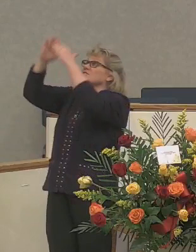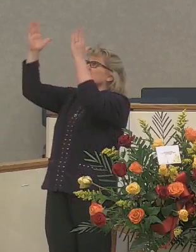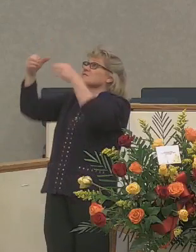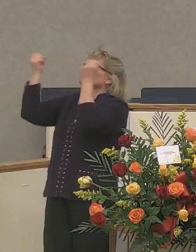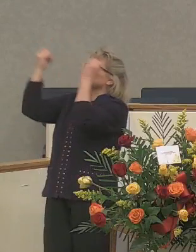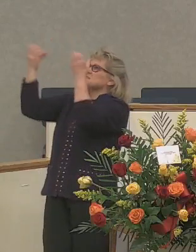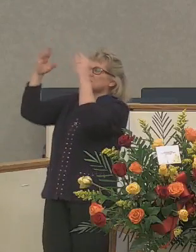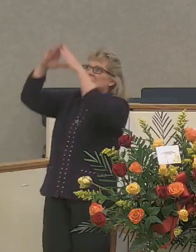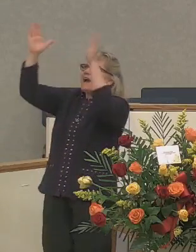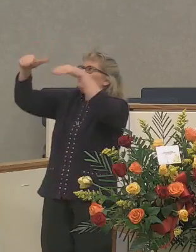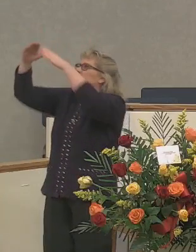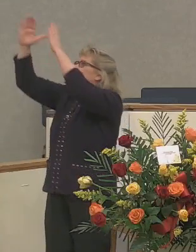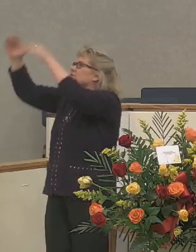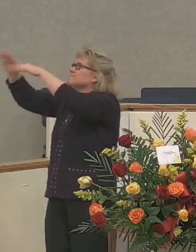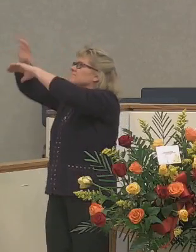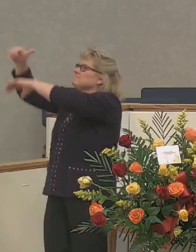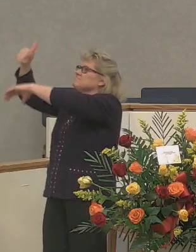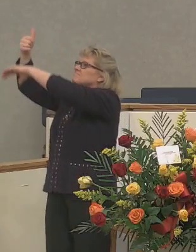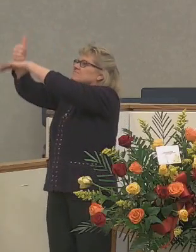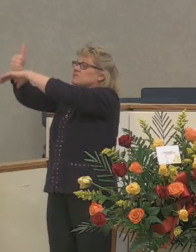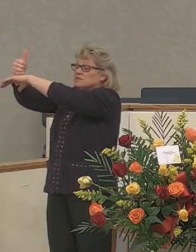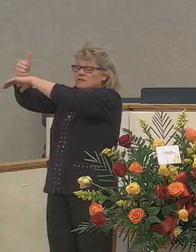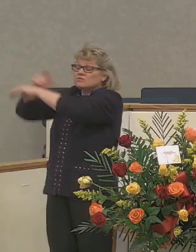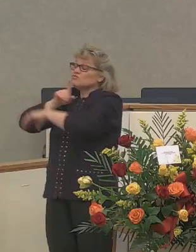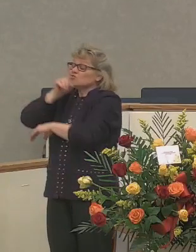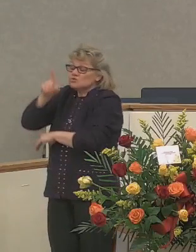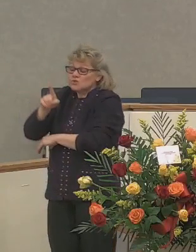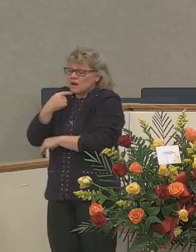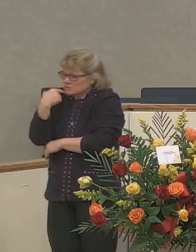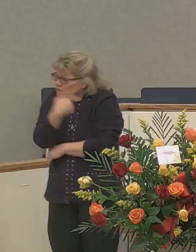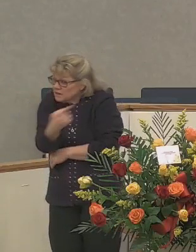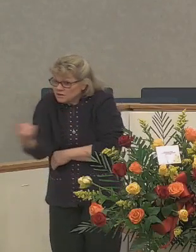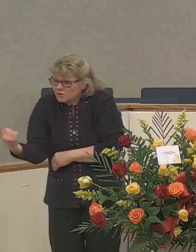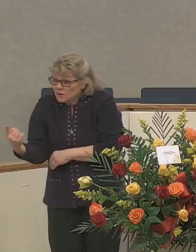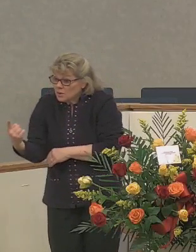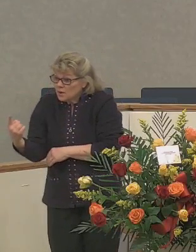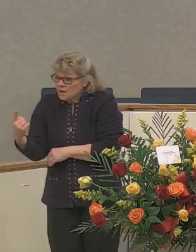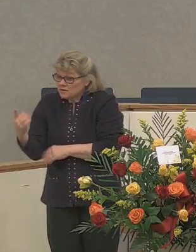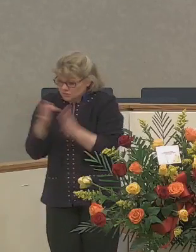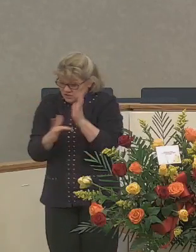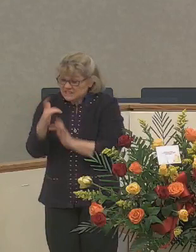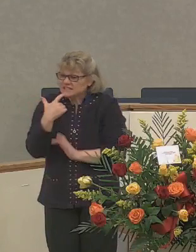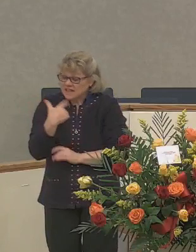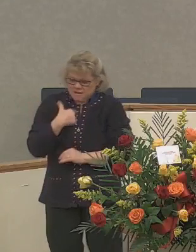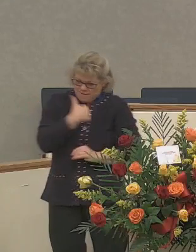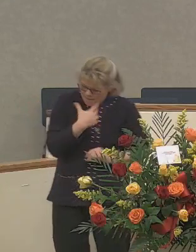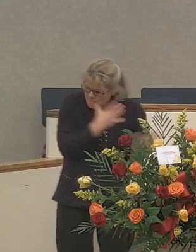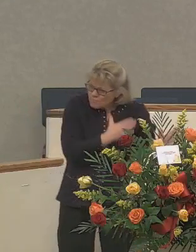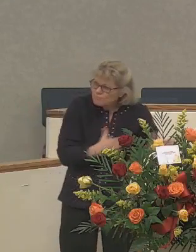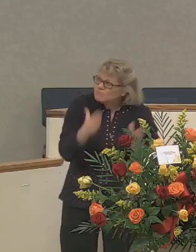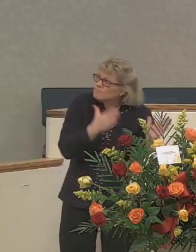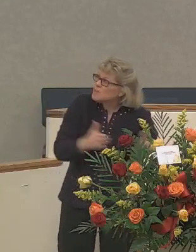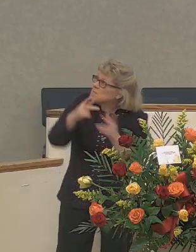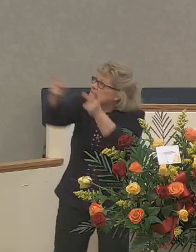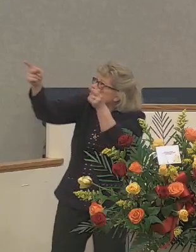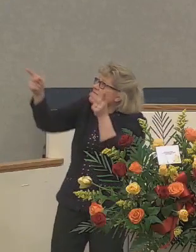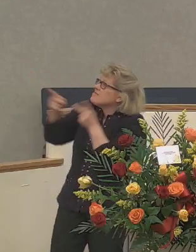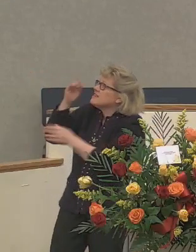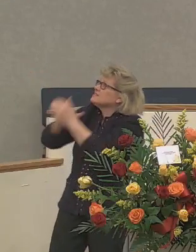many mansions. If it were not so, I would have told you so. I go to prepare a place for